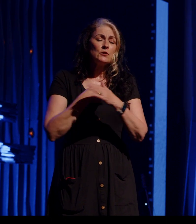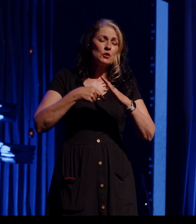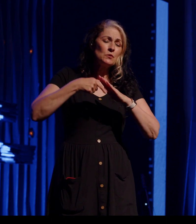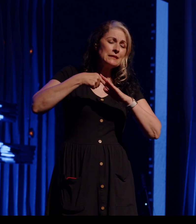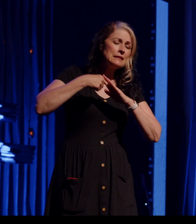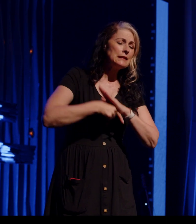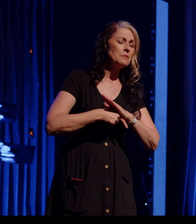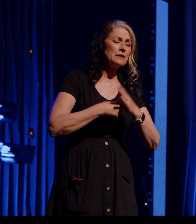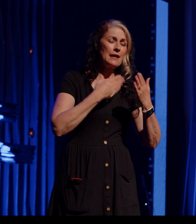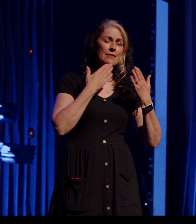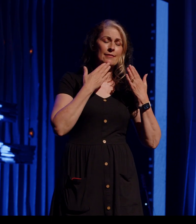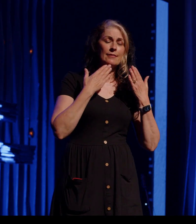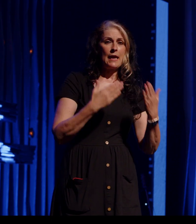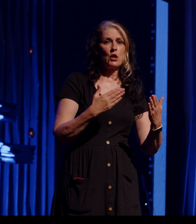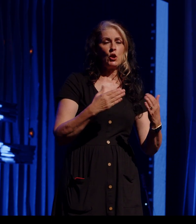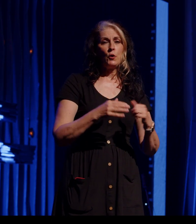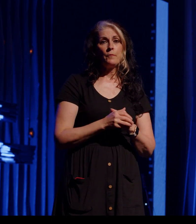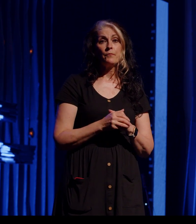you for that.